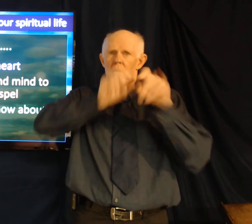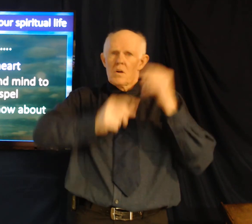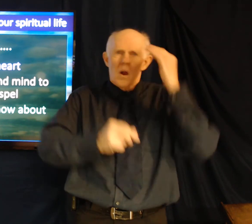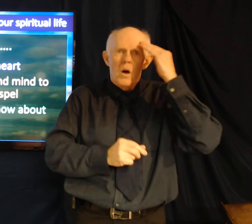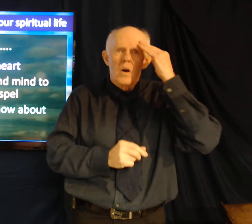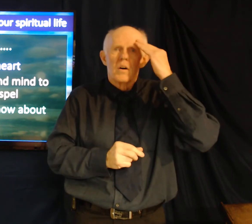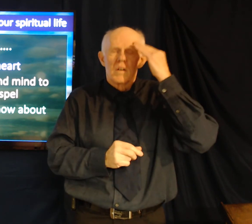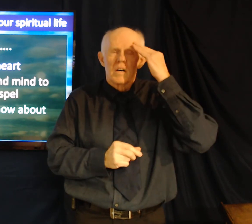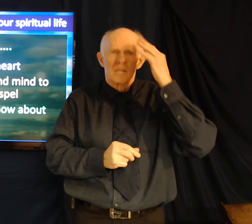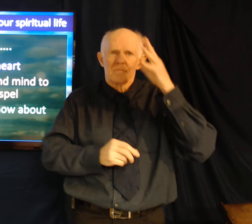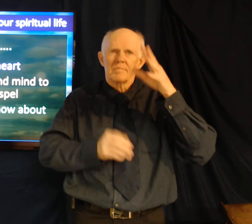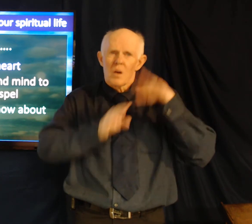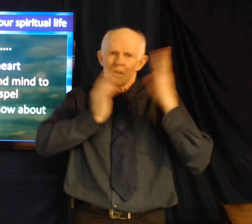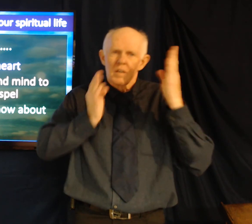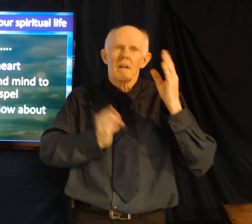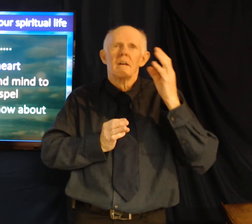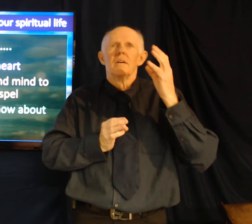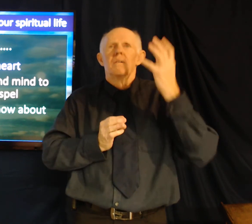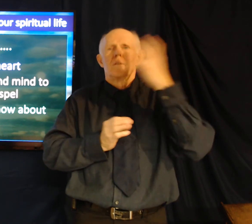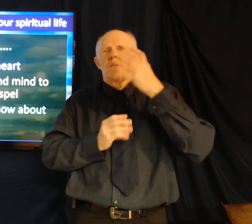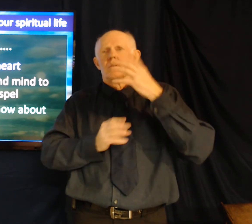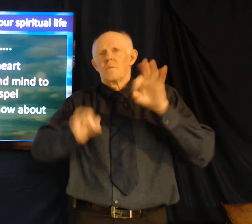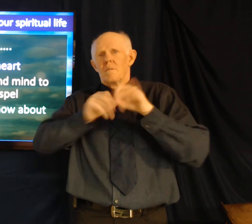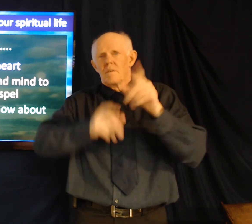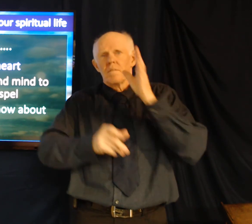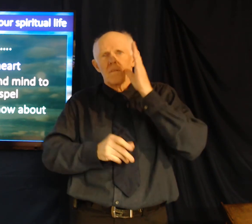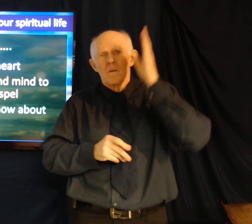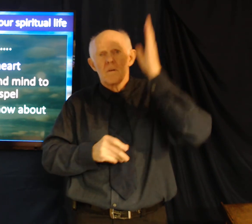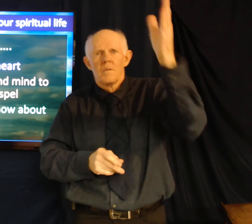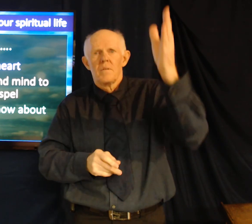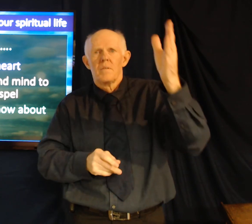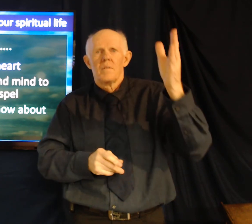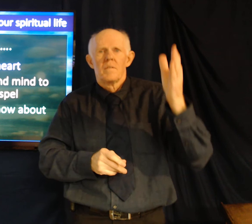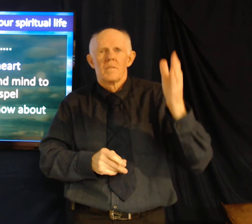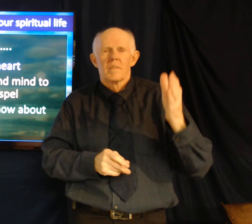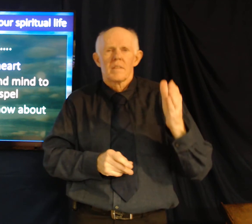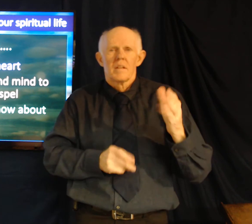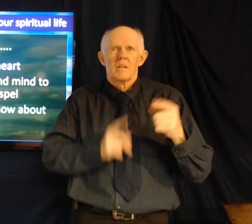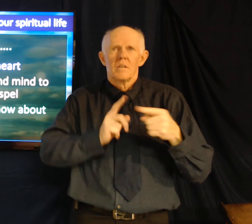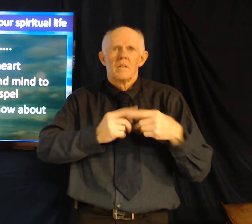it's important to know and to open our minds for the future